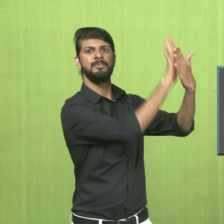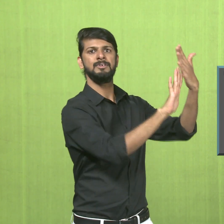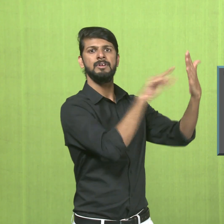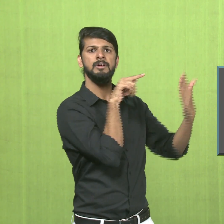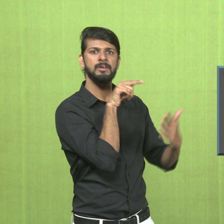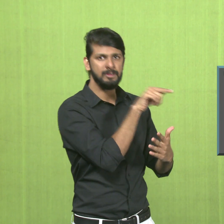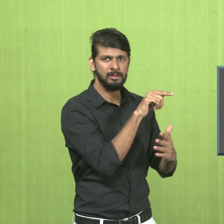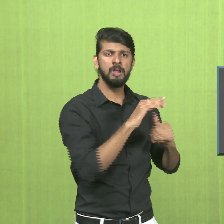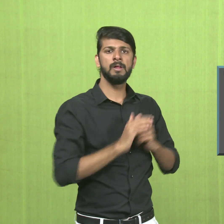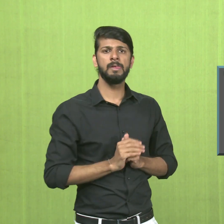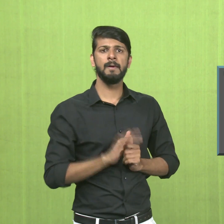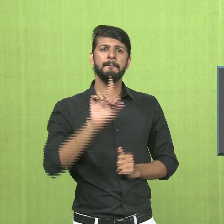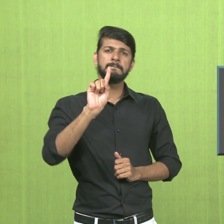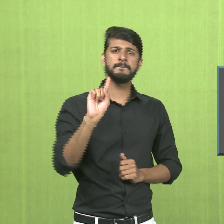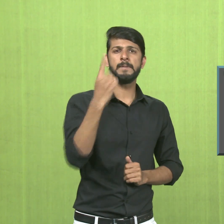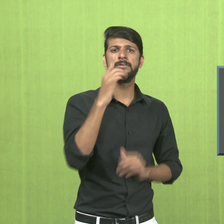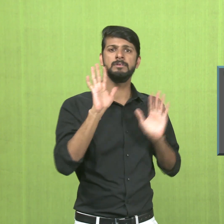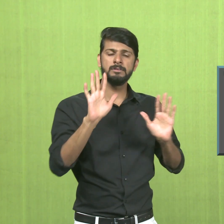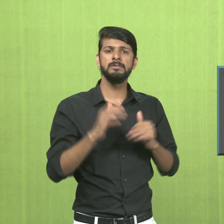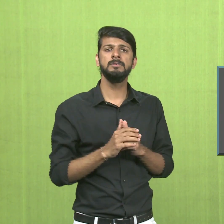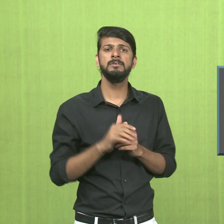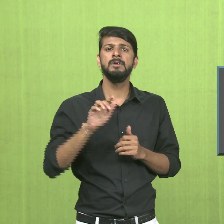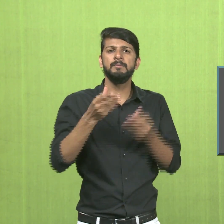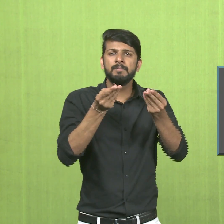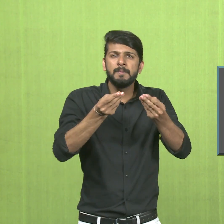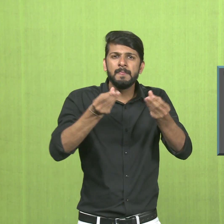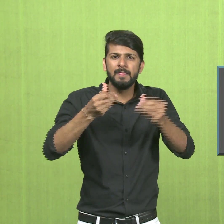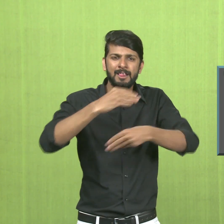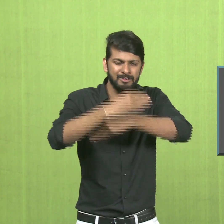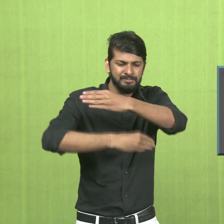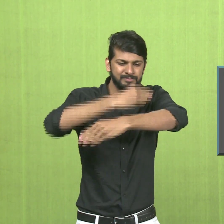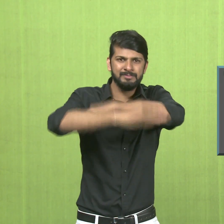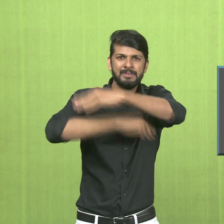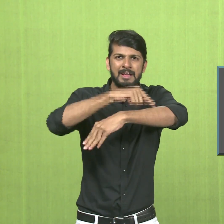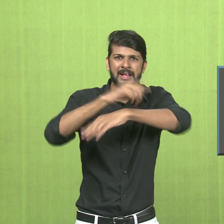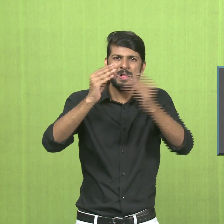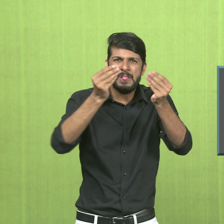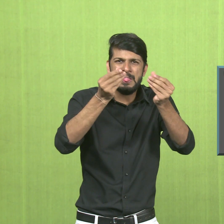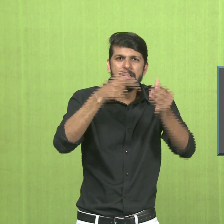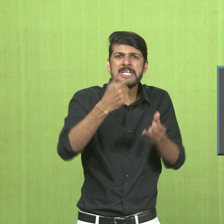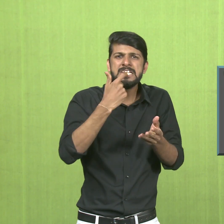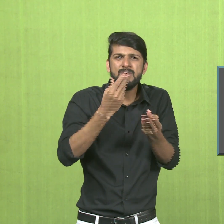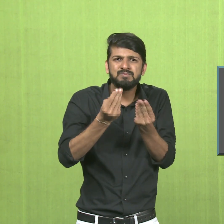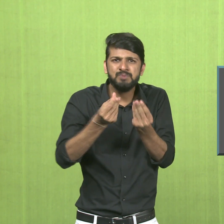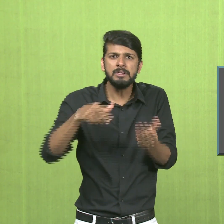desired main wall inside the house has to be decided, and then the wall